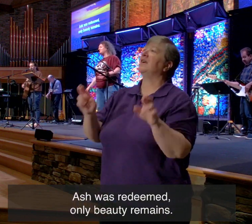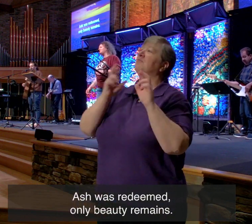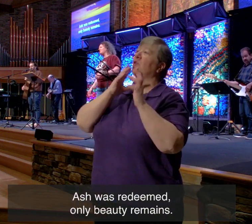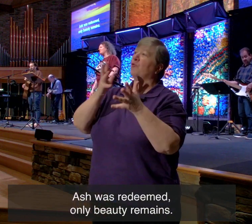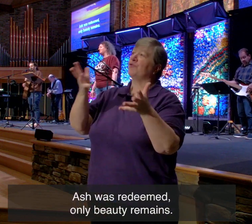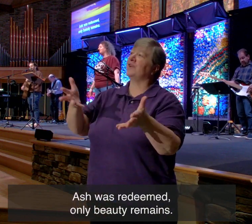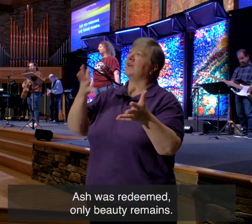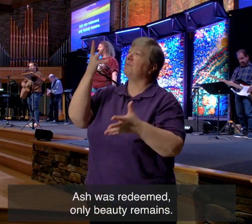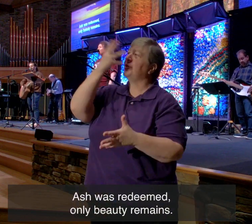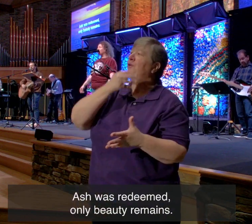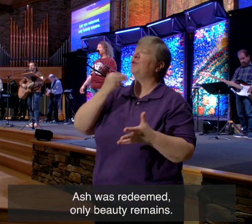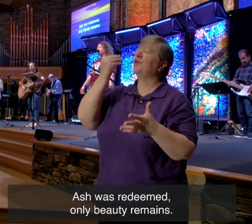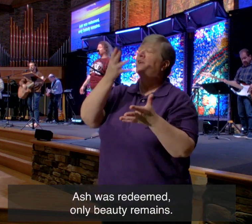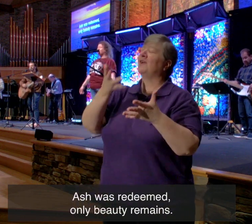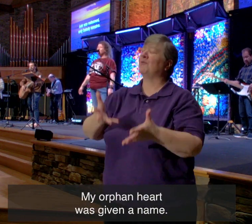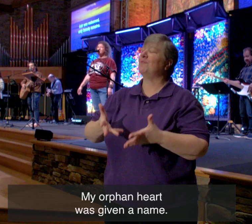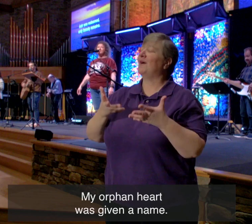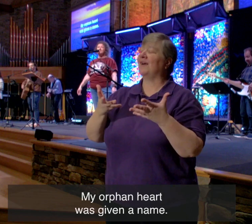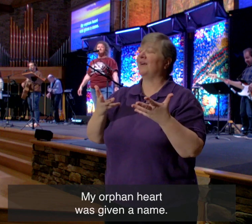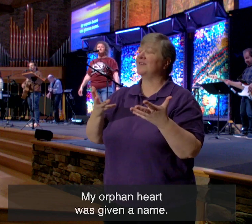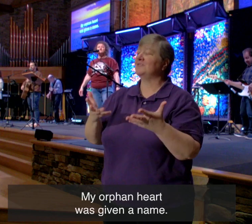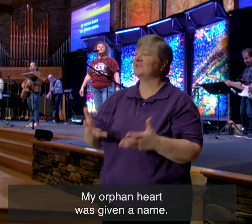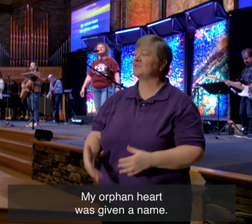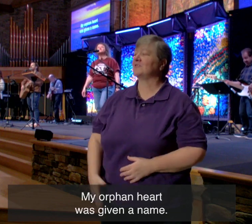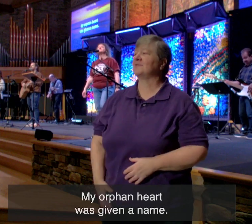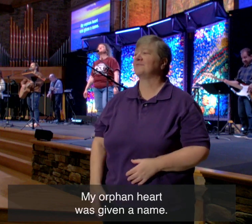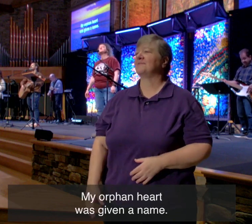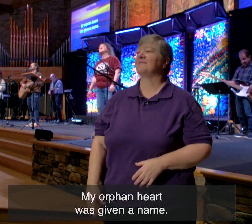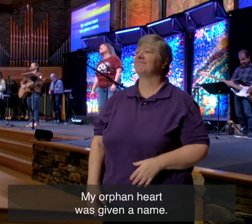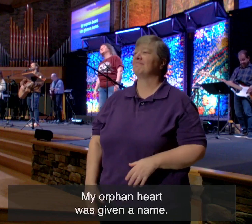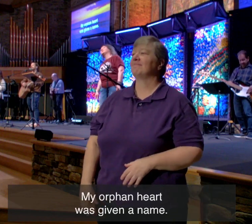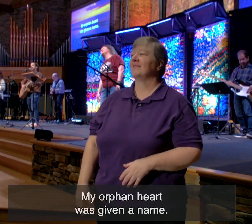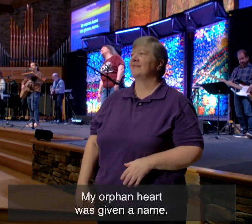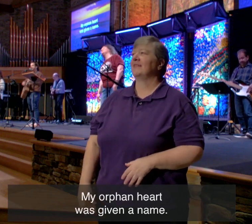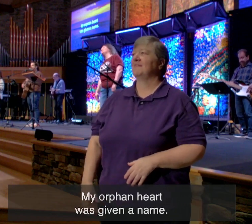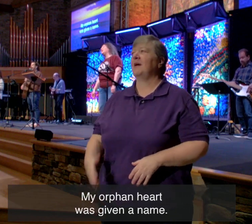Ash was redeemed, only beauty remains.